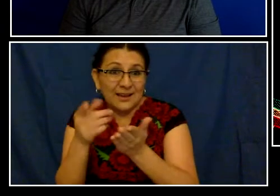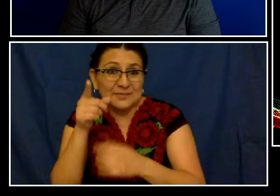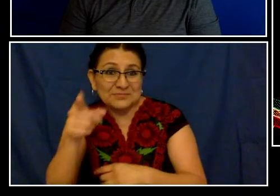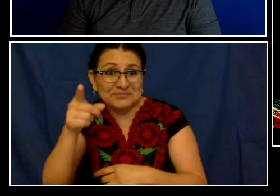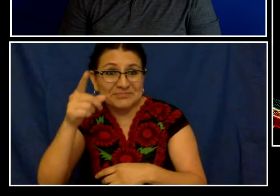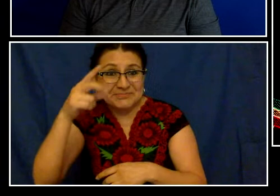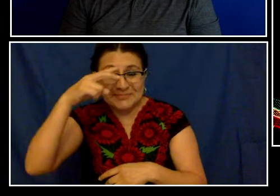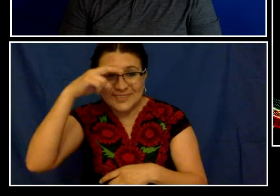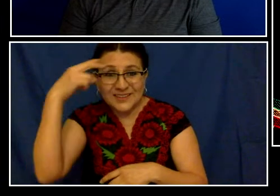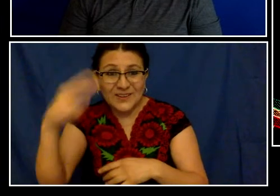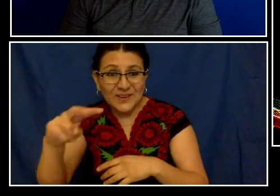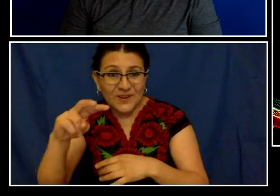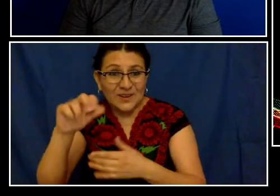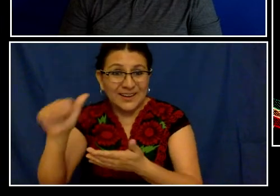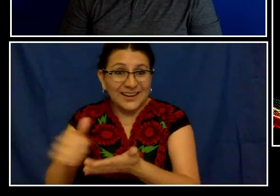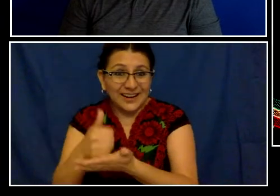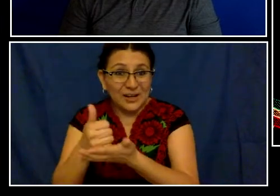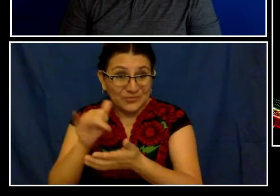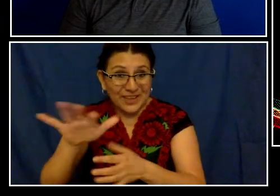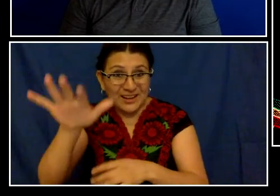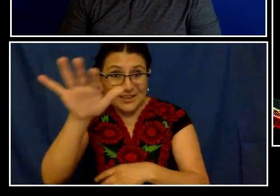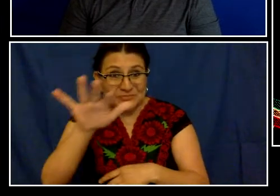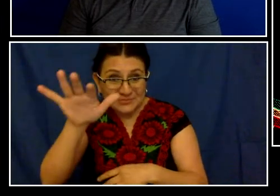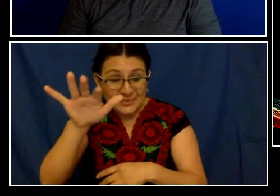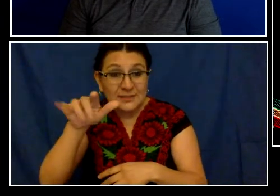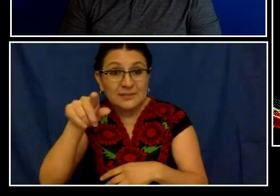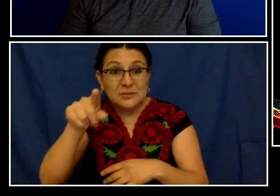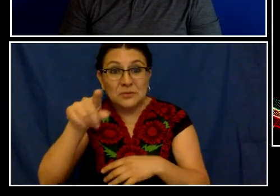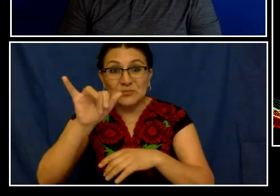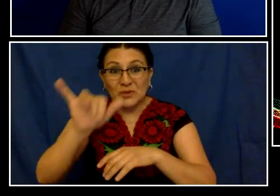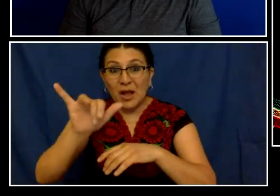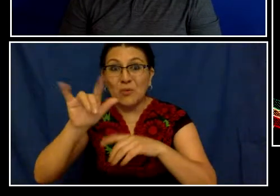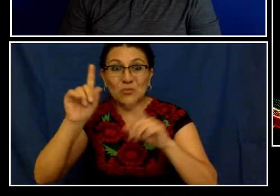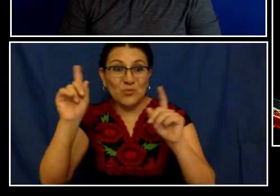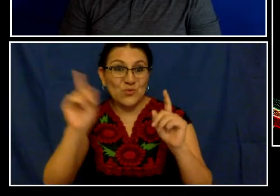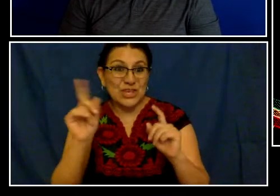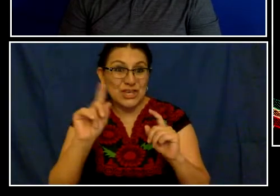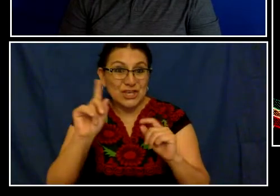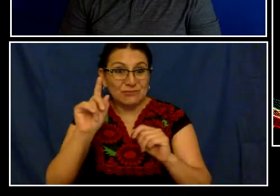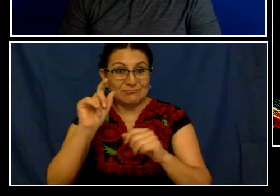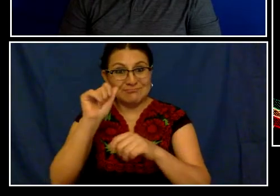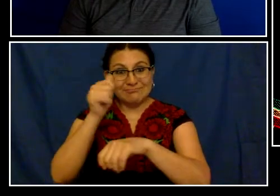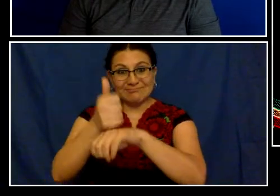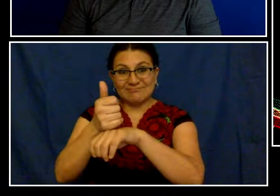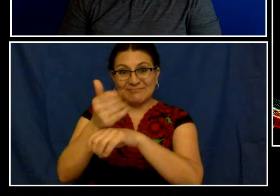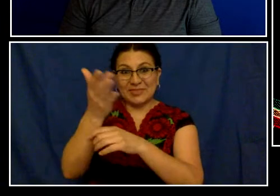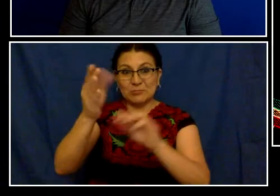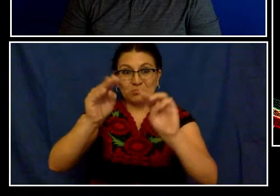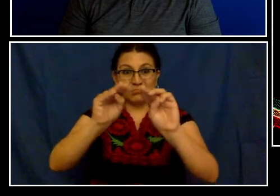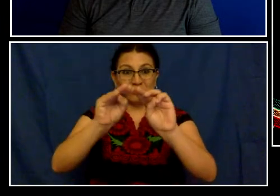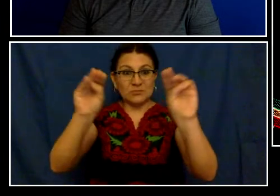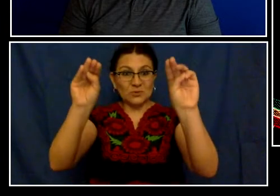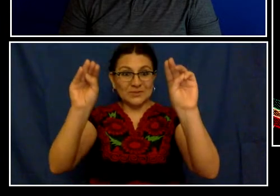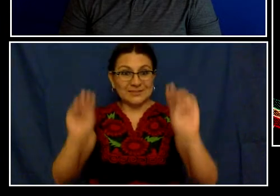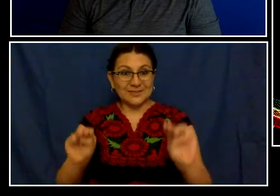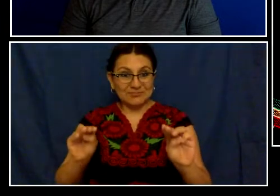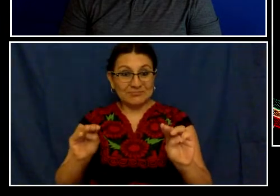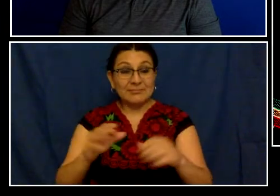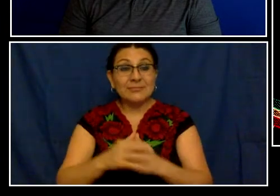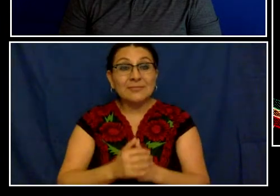the Dolores bell, the bell from the Dolores Church. They brought that over to Mexico, so that way we can celebrate and continue our